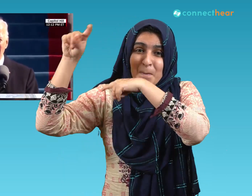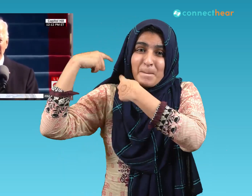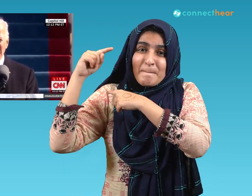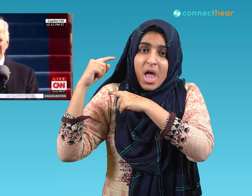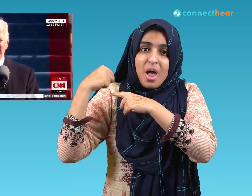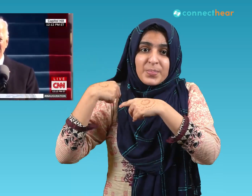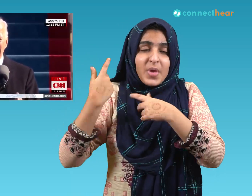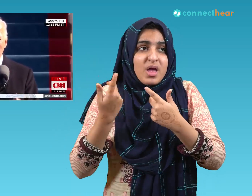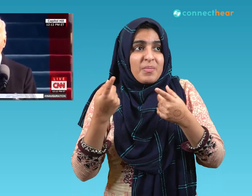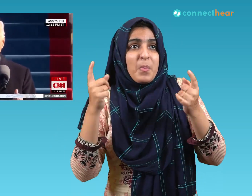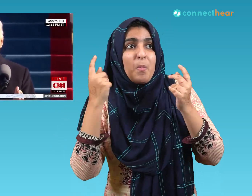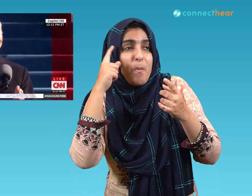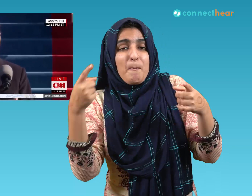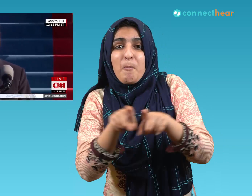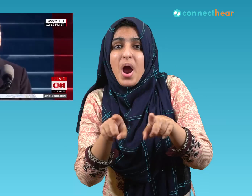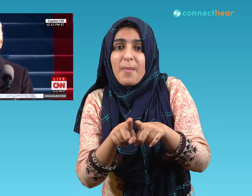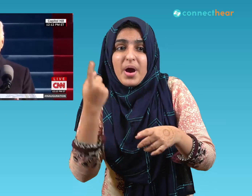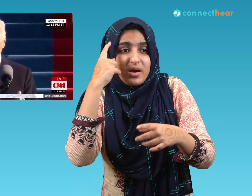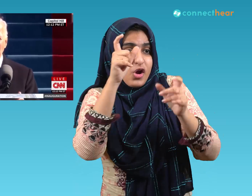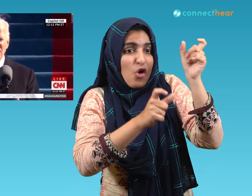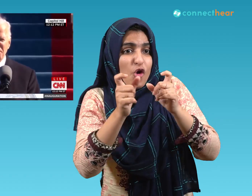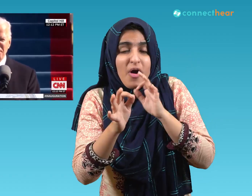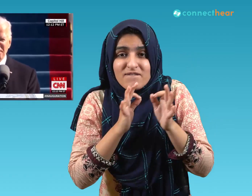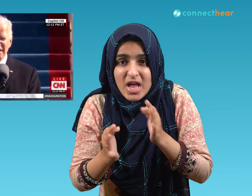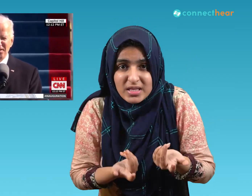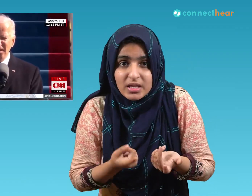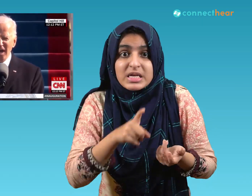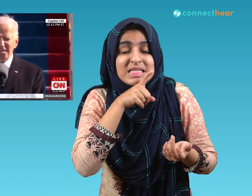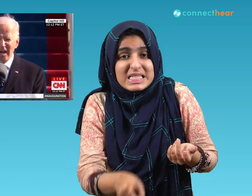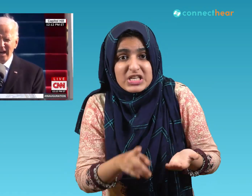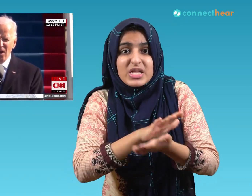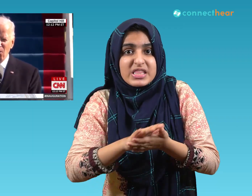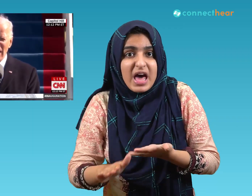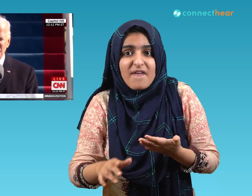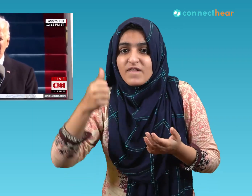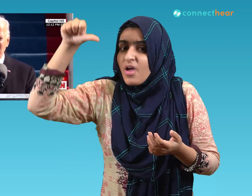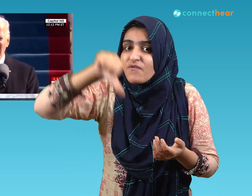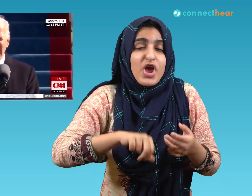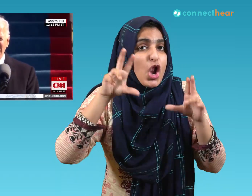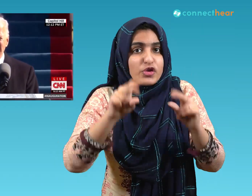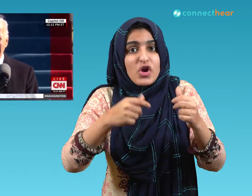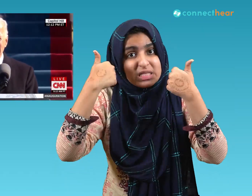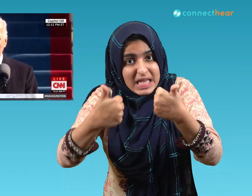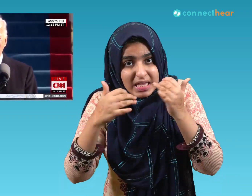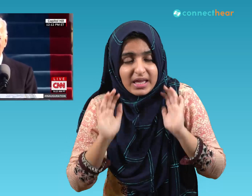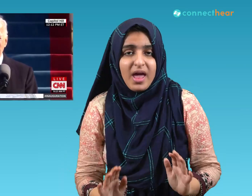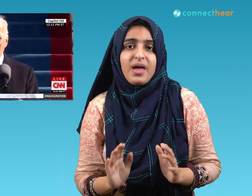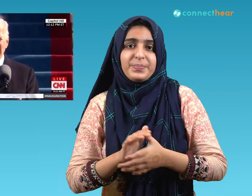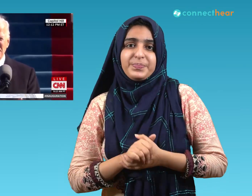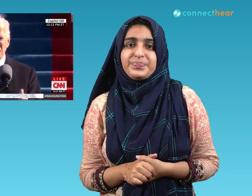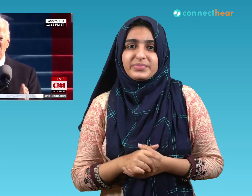the moment. Democracy and hope, truth and justice did not die on our watch, but thrived.